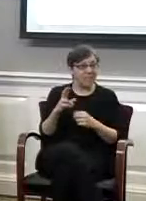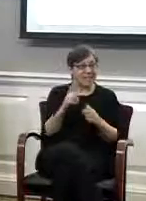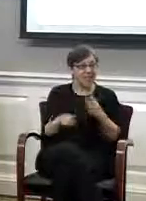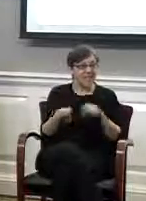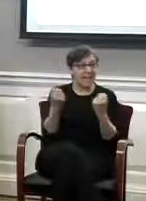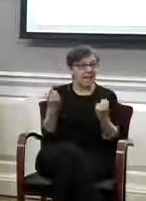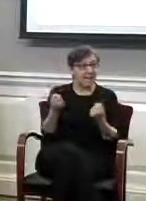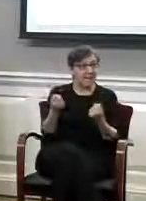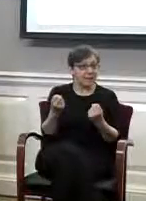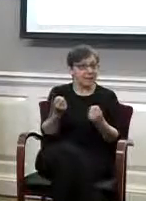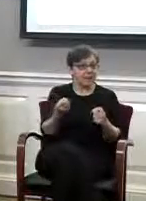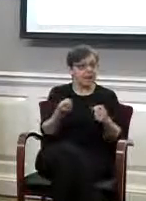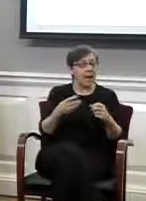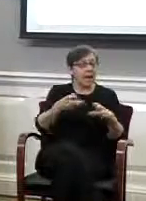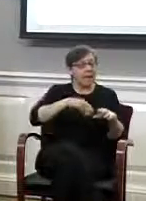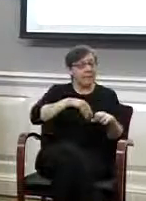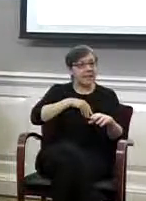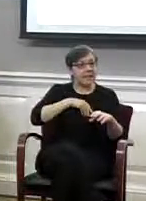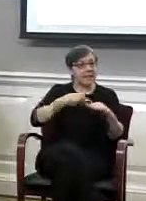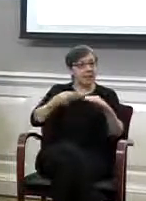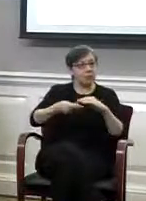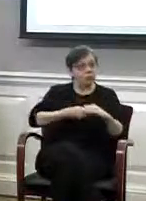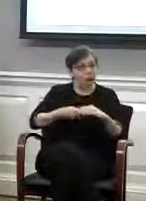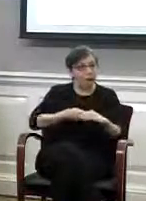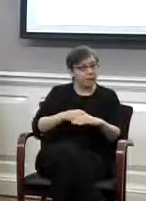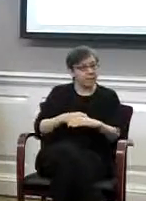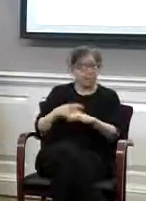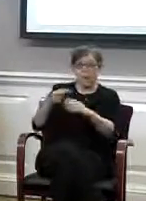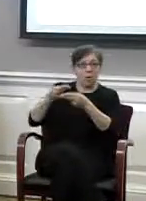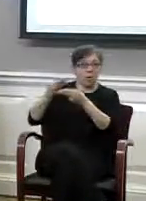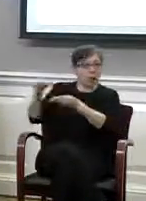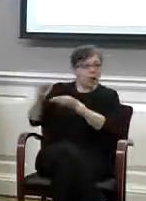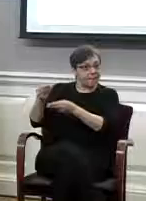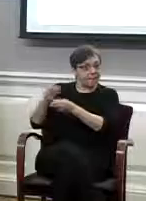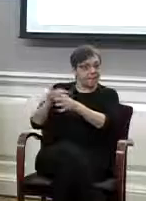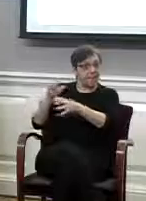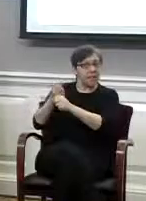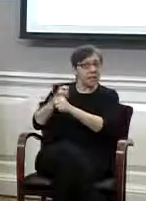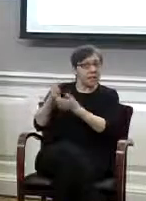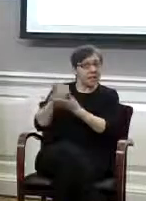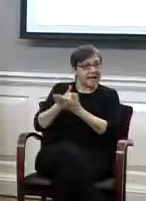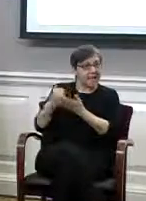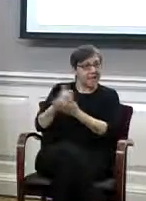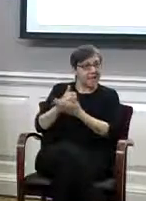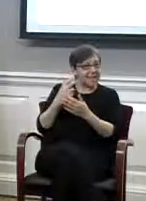absentee rate in India is 25%, bribing officials so that they can still get their salary.